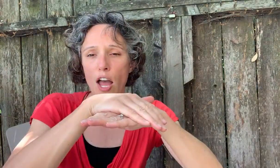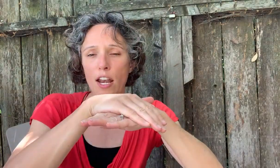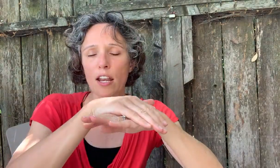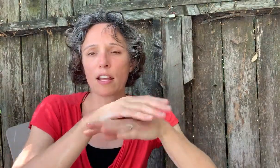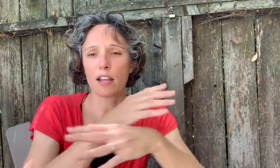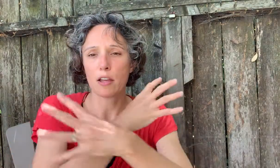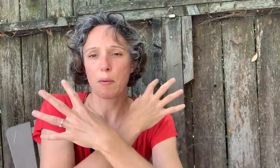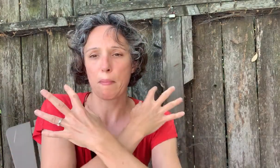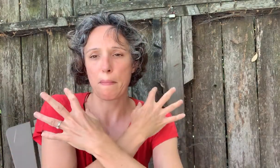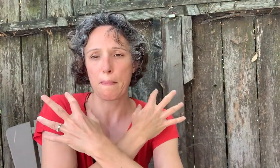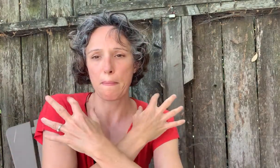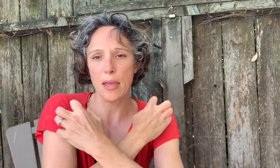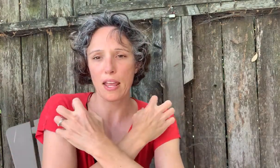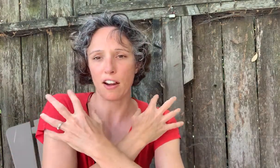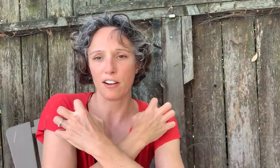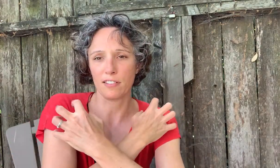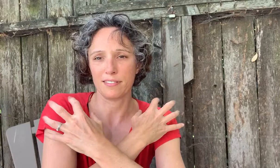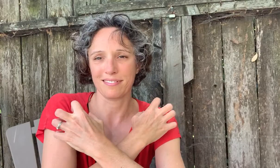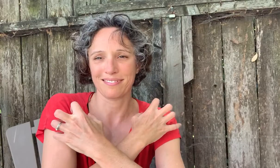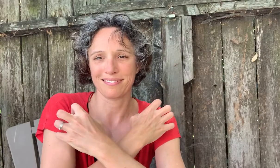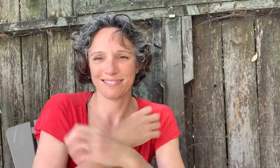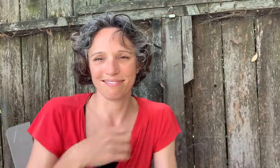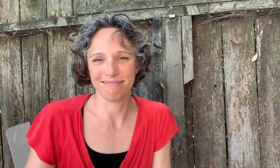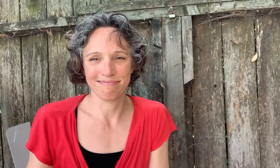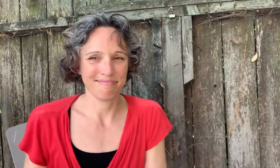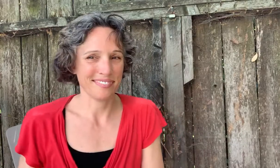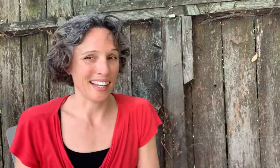on bear. Nice.